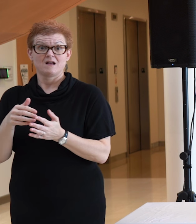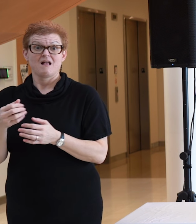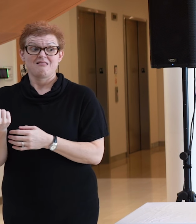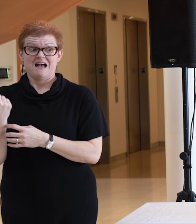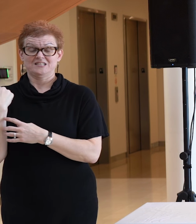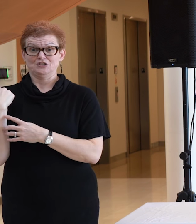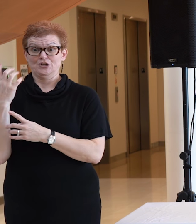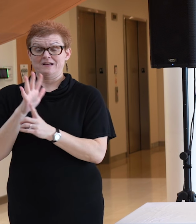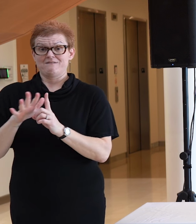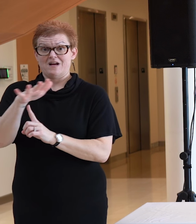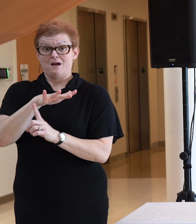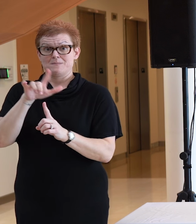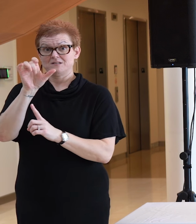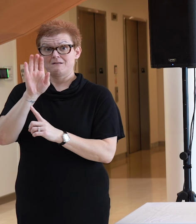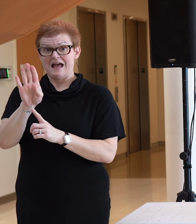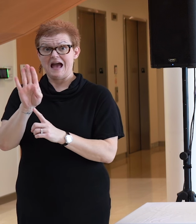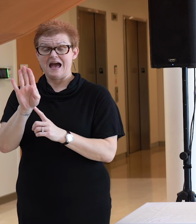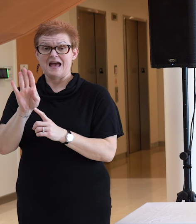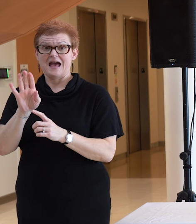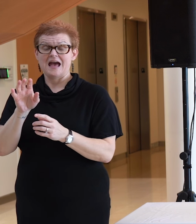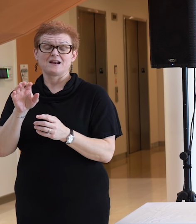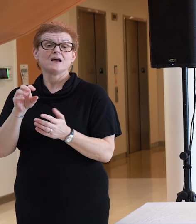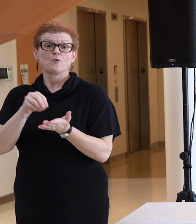had a record year of processing